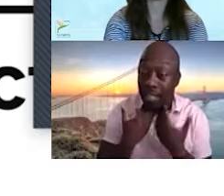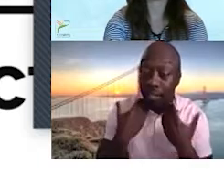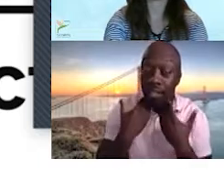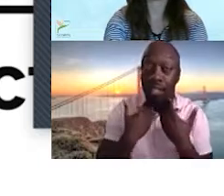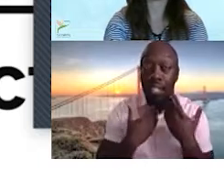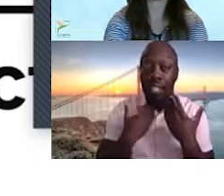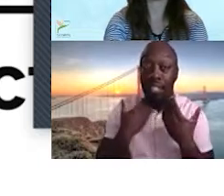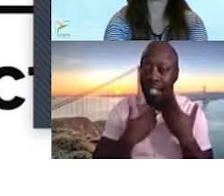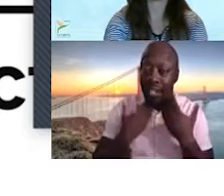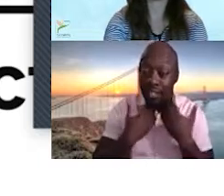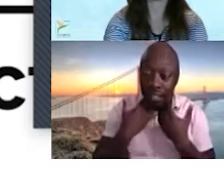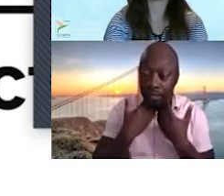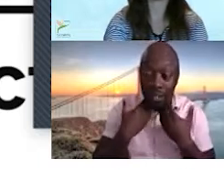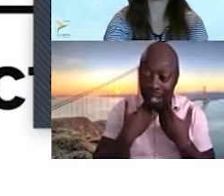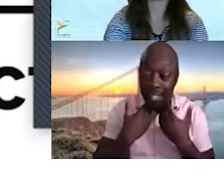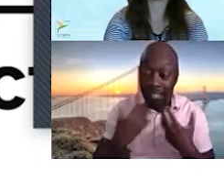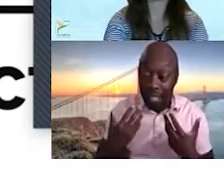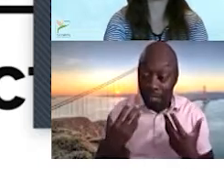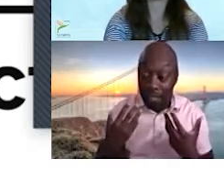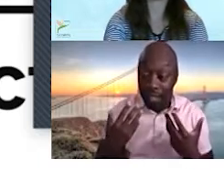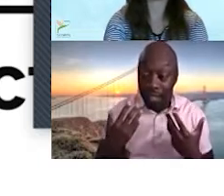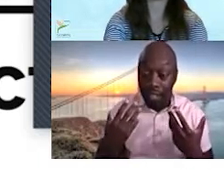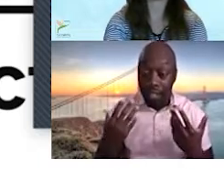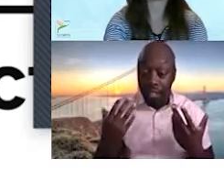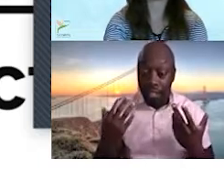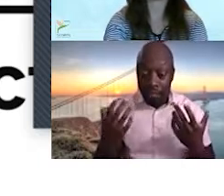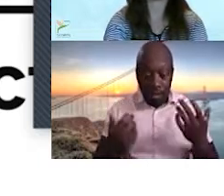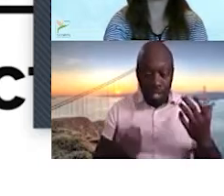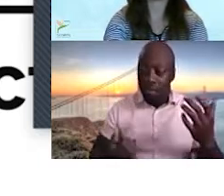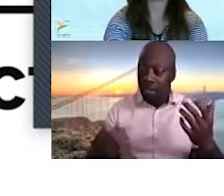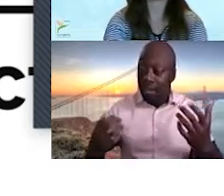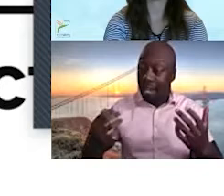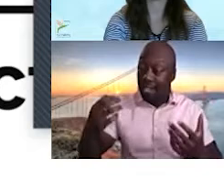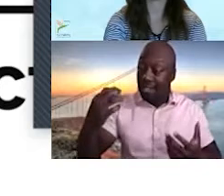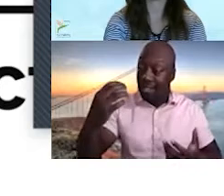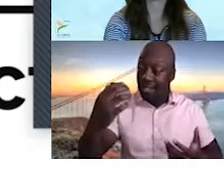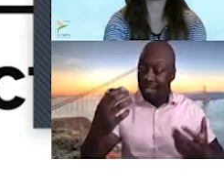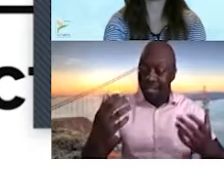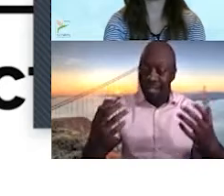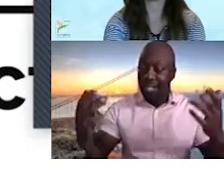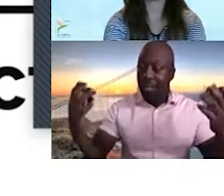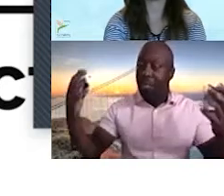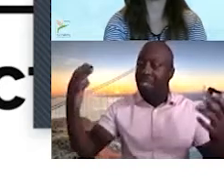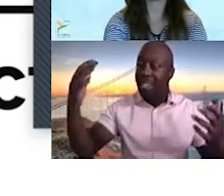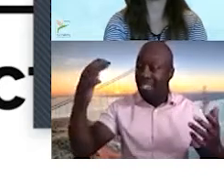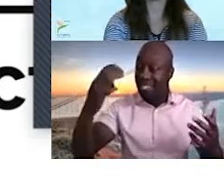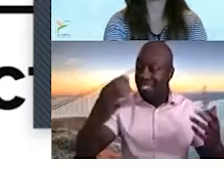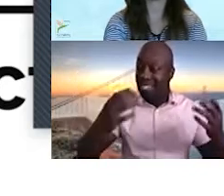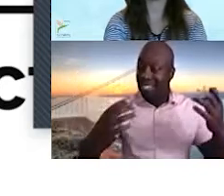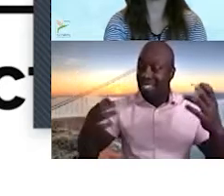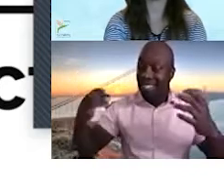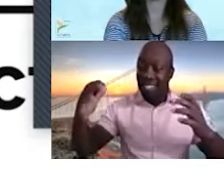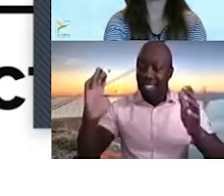box, our larynx, we don't have that developed yet, but we can move our hands. That's what baby sign